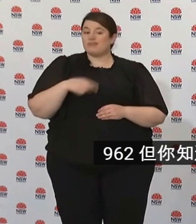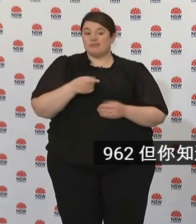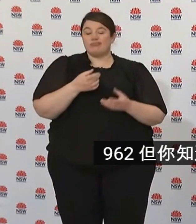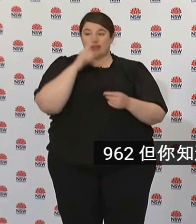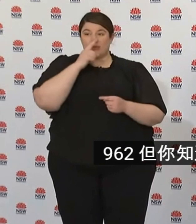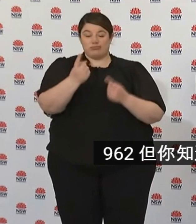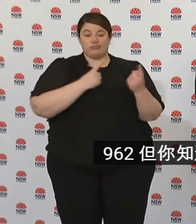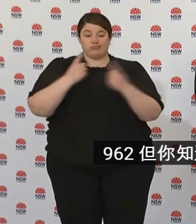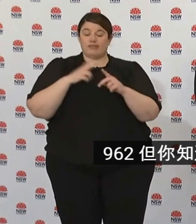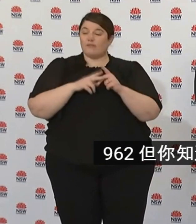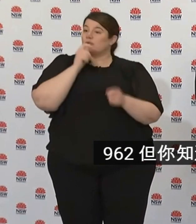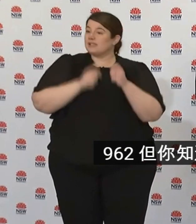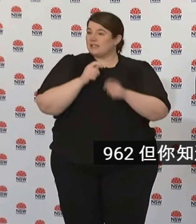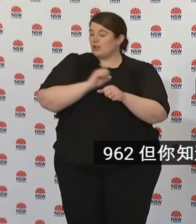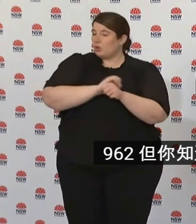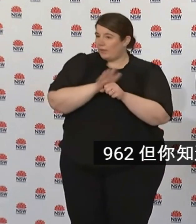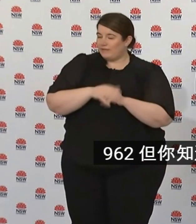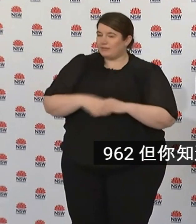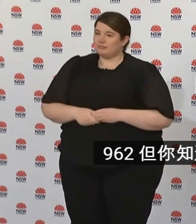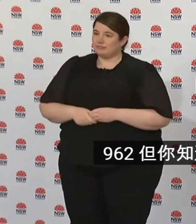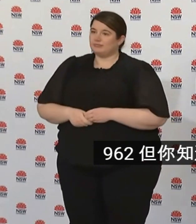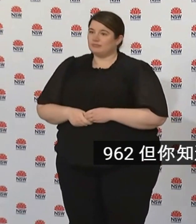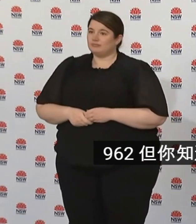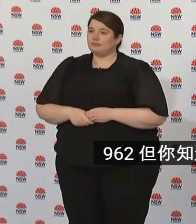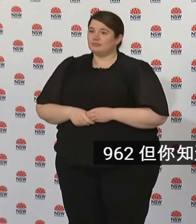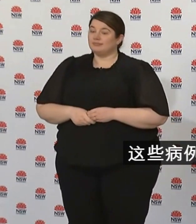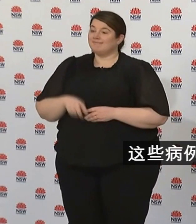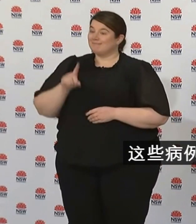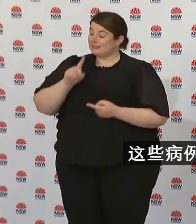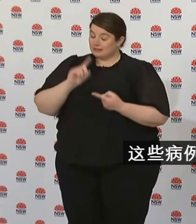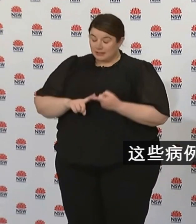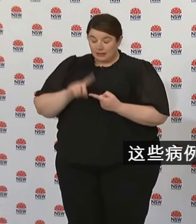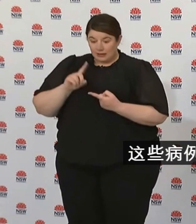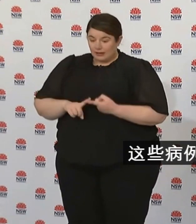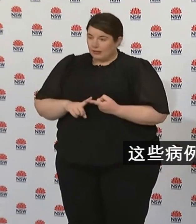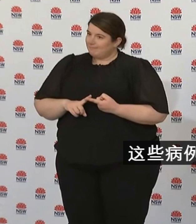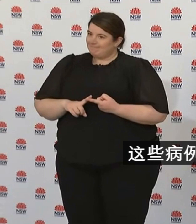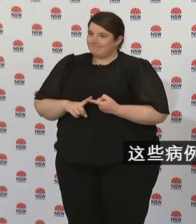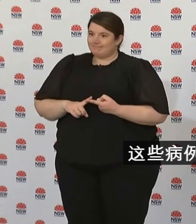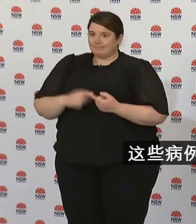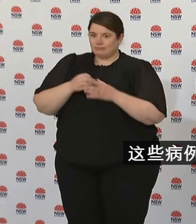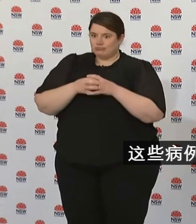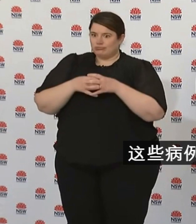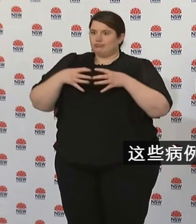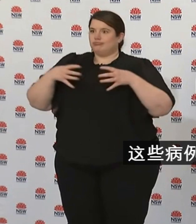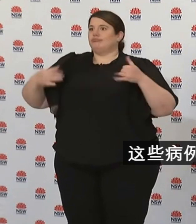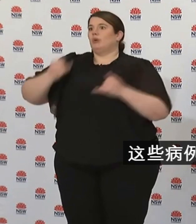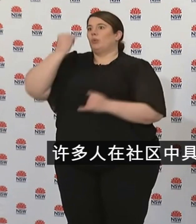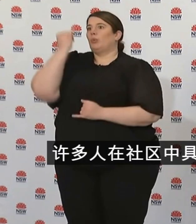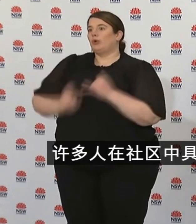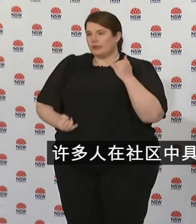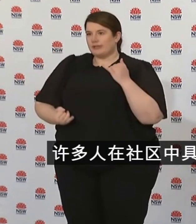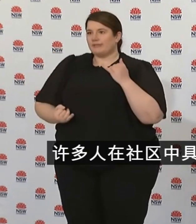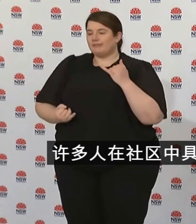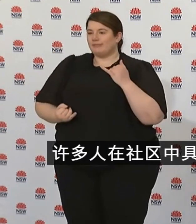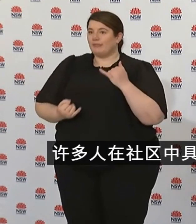110,962. But, disturbingly, we're still seeing these case numbers rise, and we're still seeing too